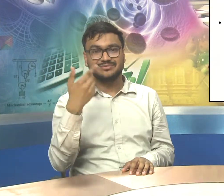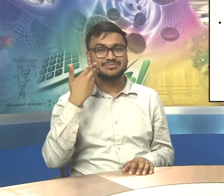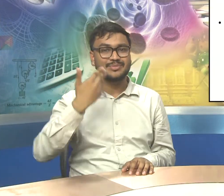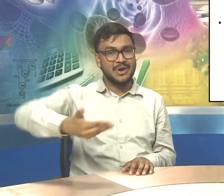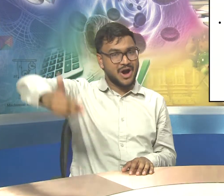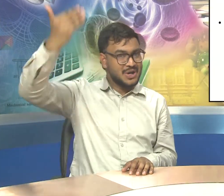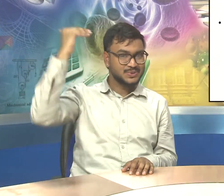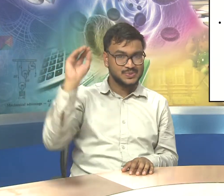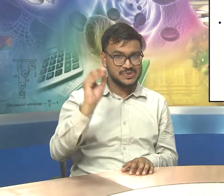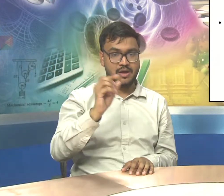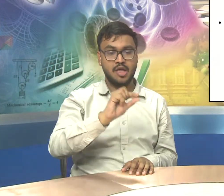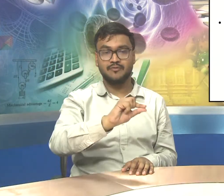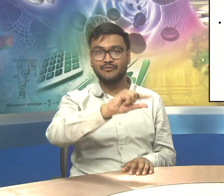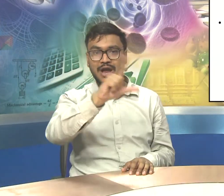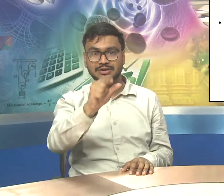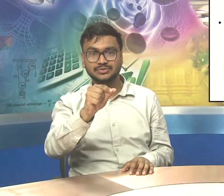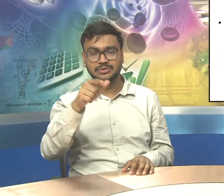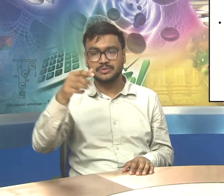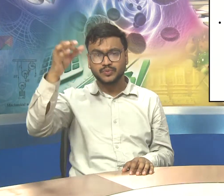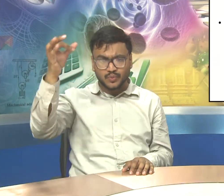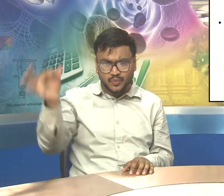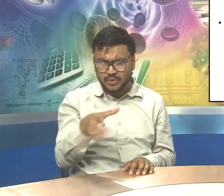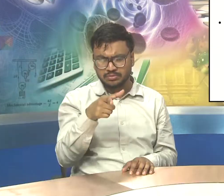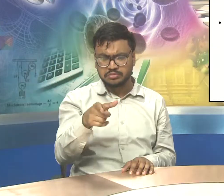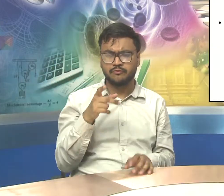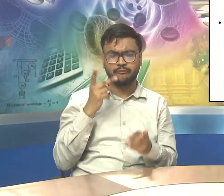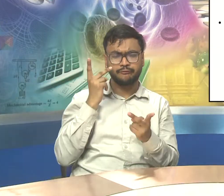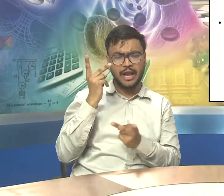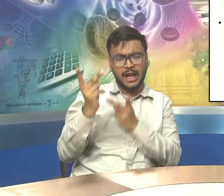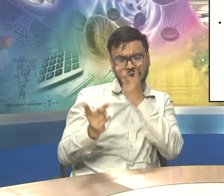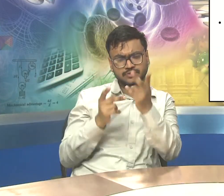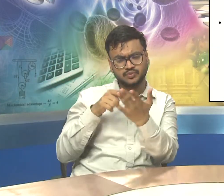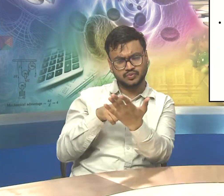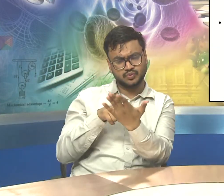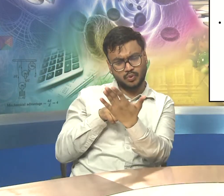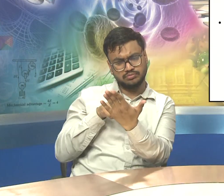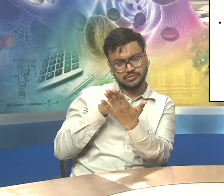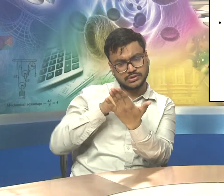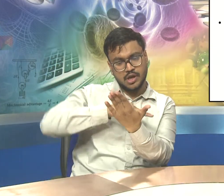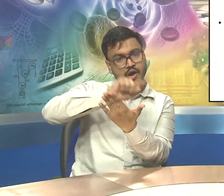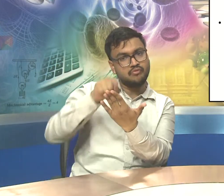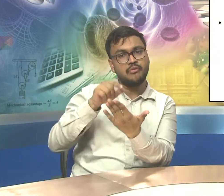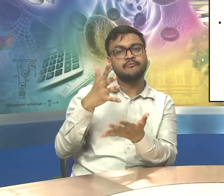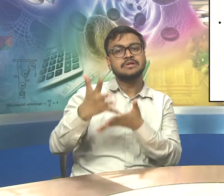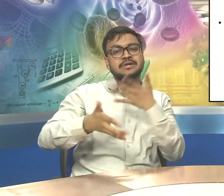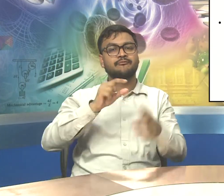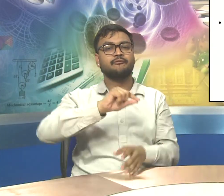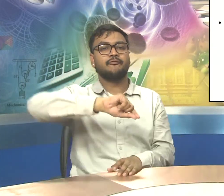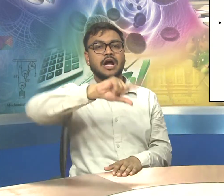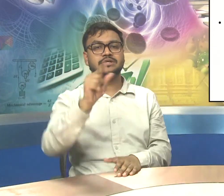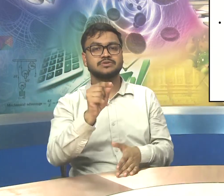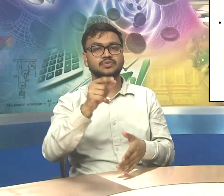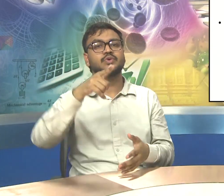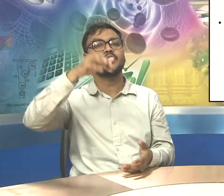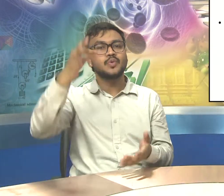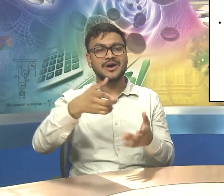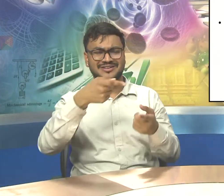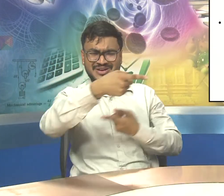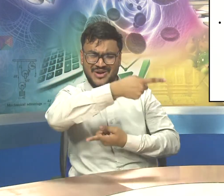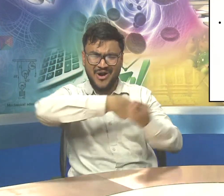thing do. For example, Wi-Fi, computer and WhatsApp. So